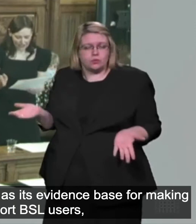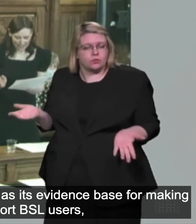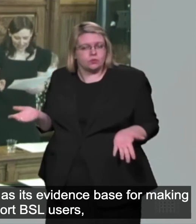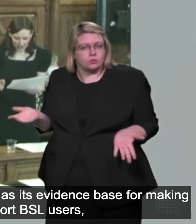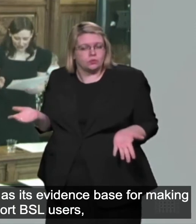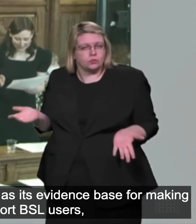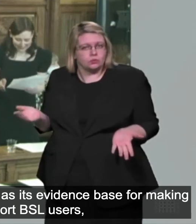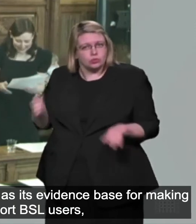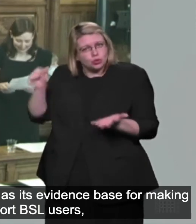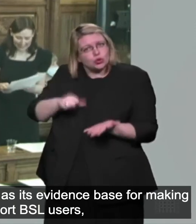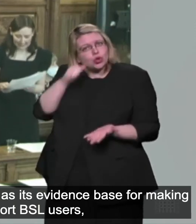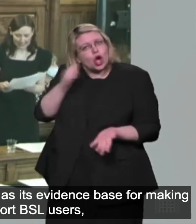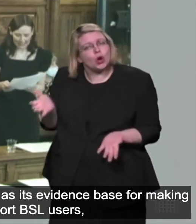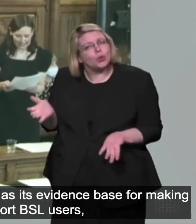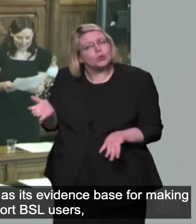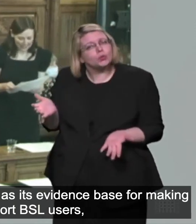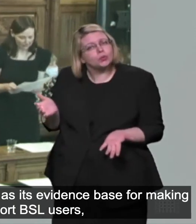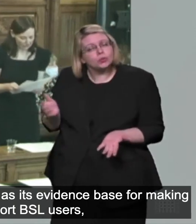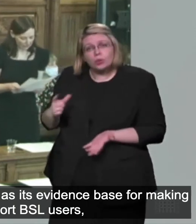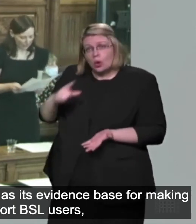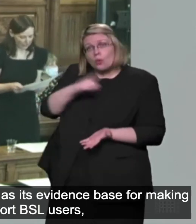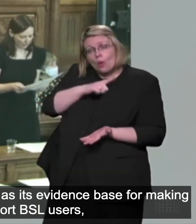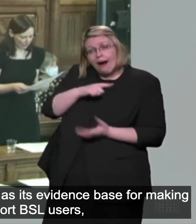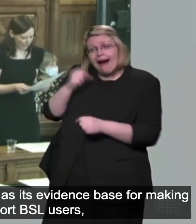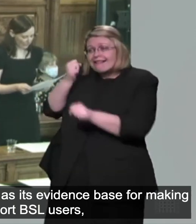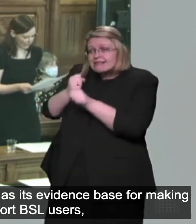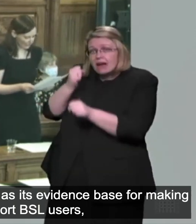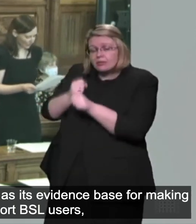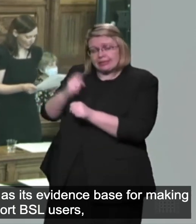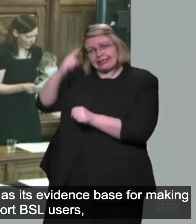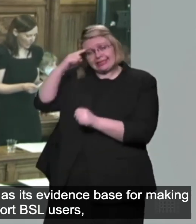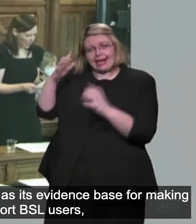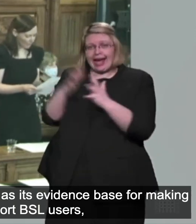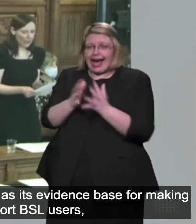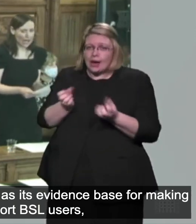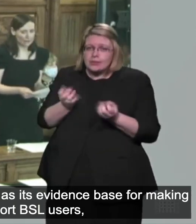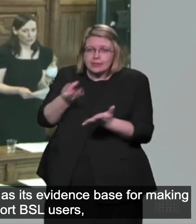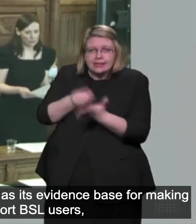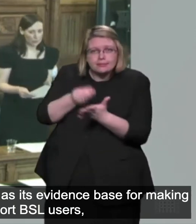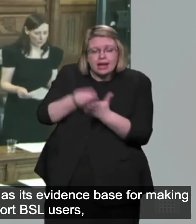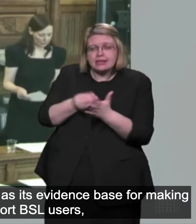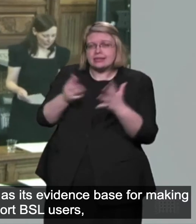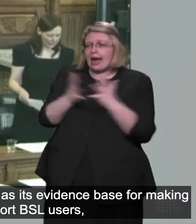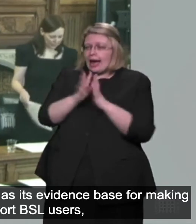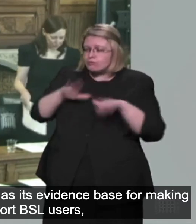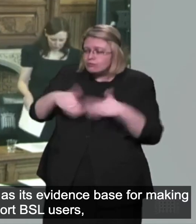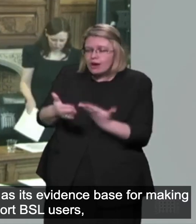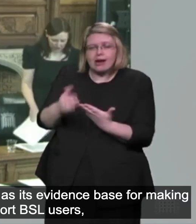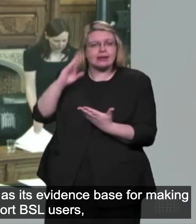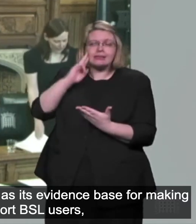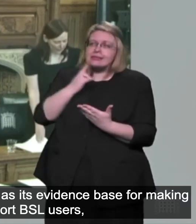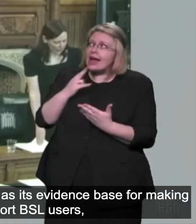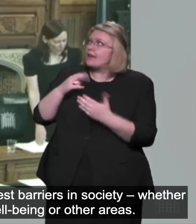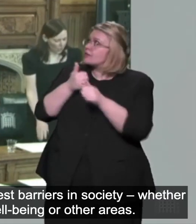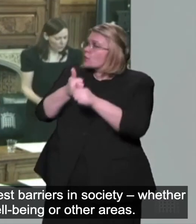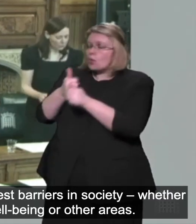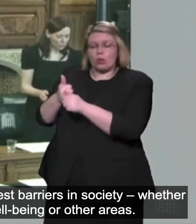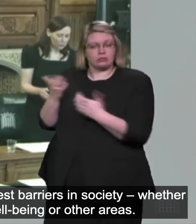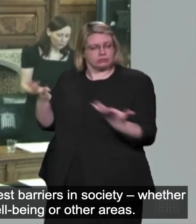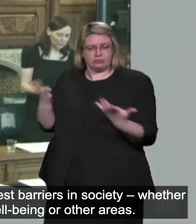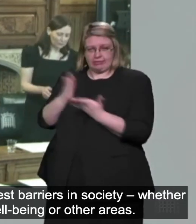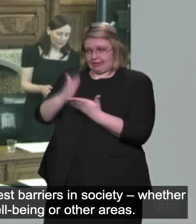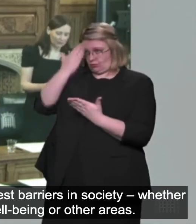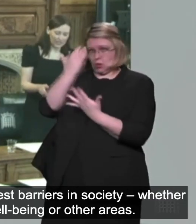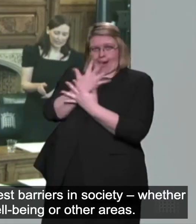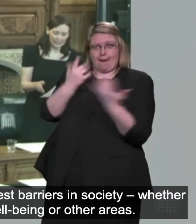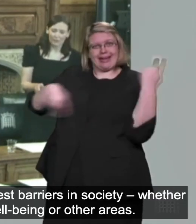given that it uses this data as its evidence base for making decisions about how to support BSL users. A